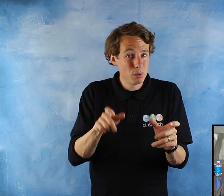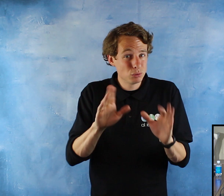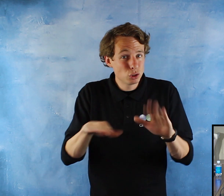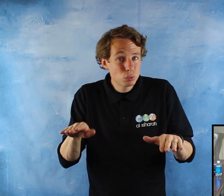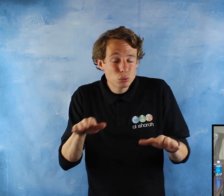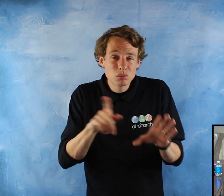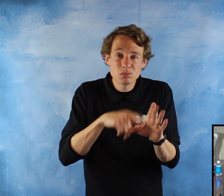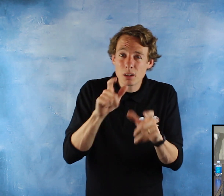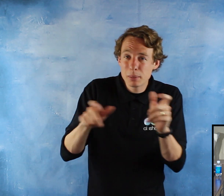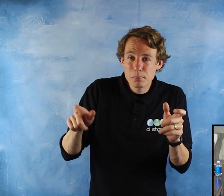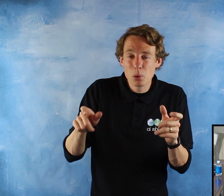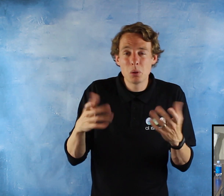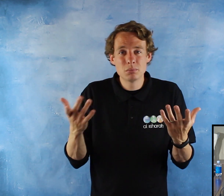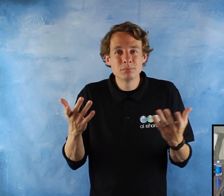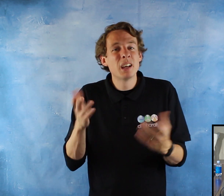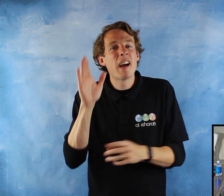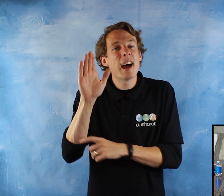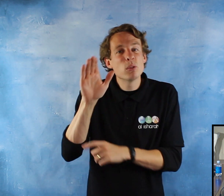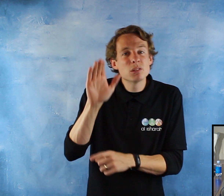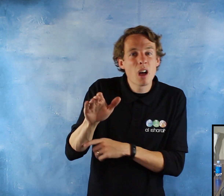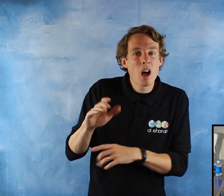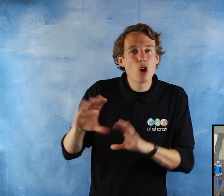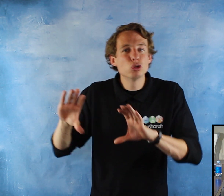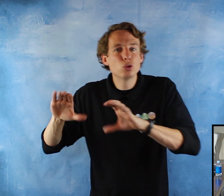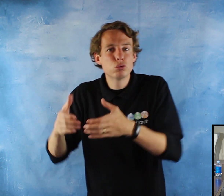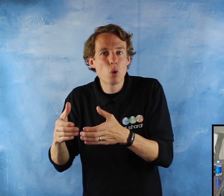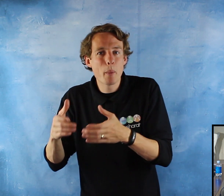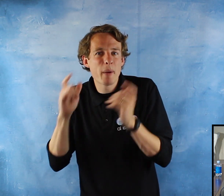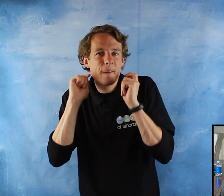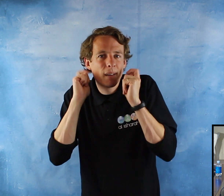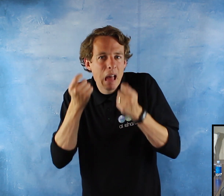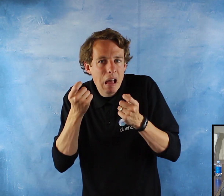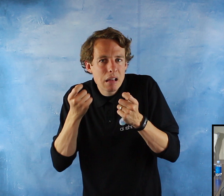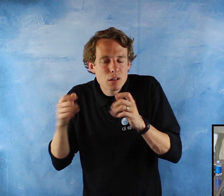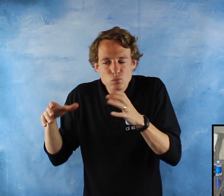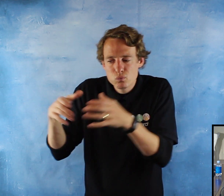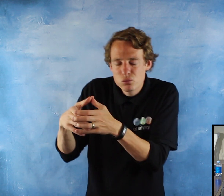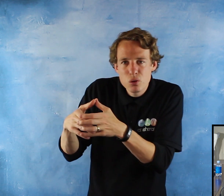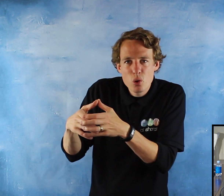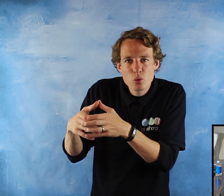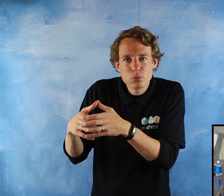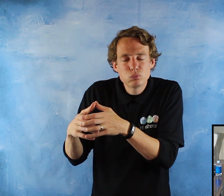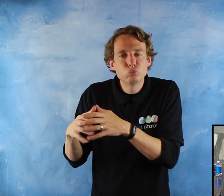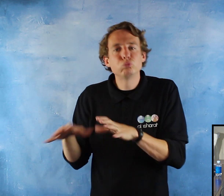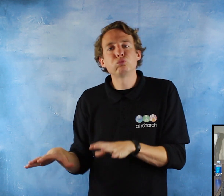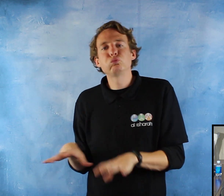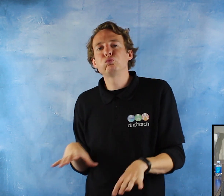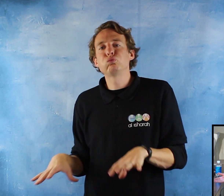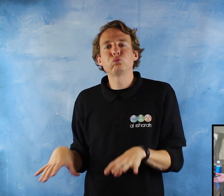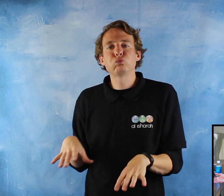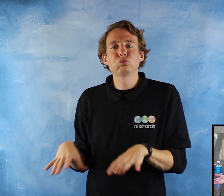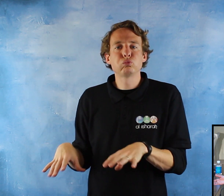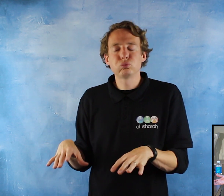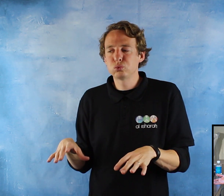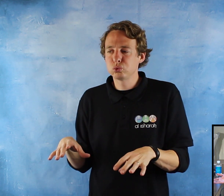people, wrong hands, wrong groups, wrong gangs. In the Shadowell area,